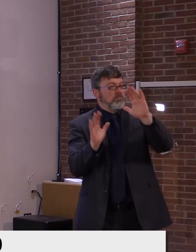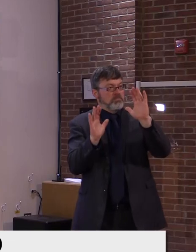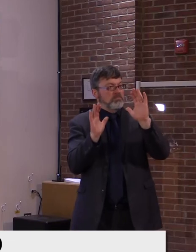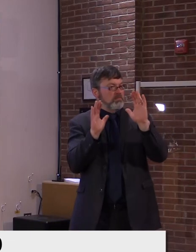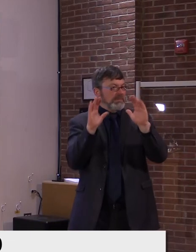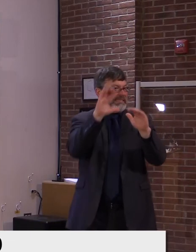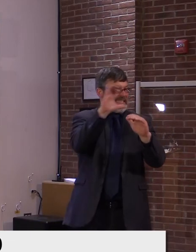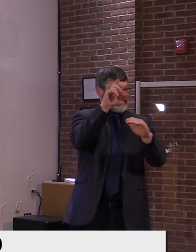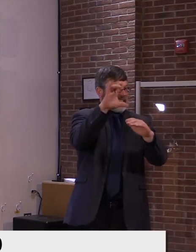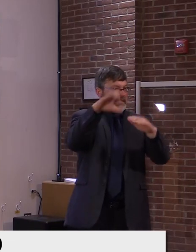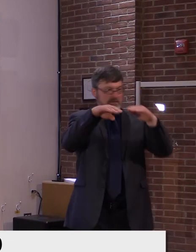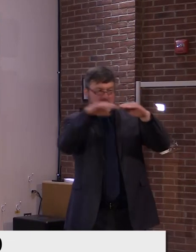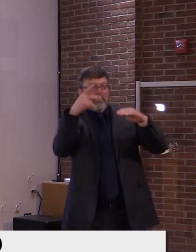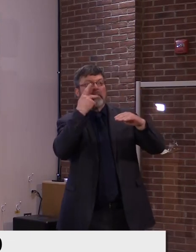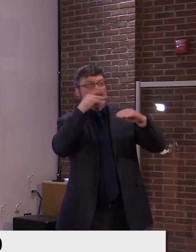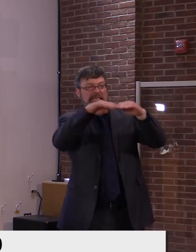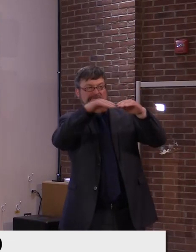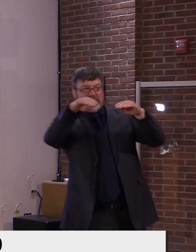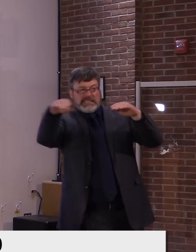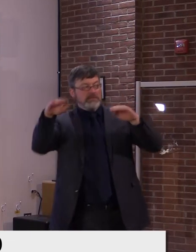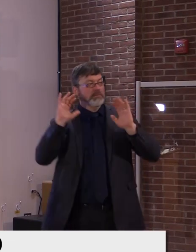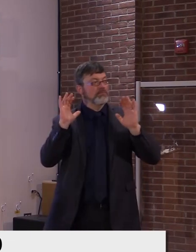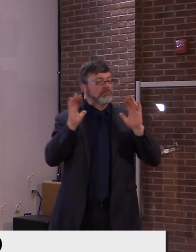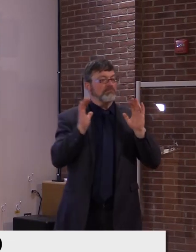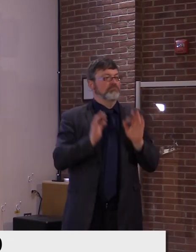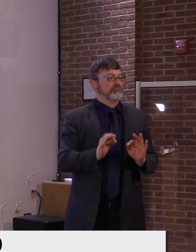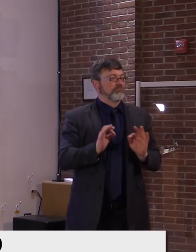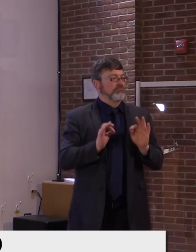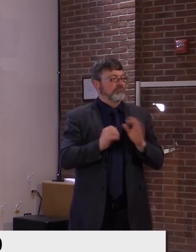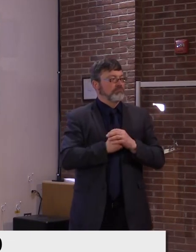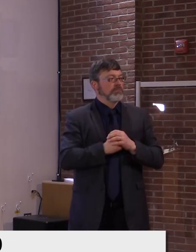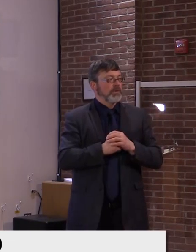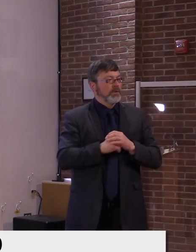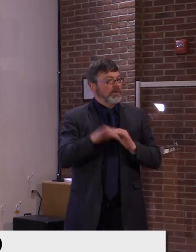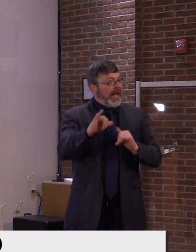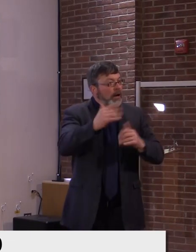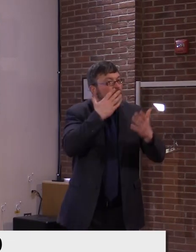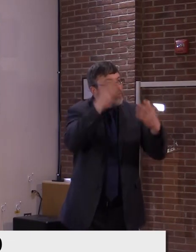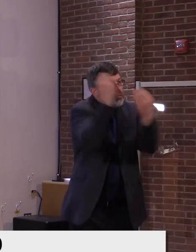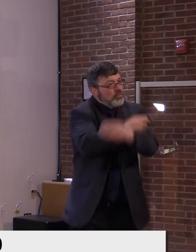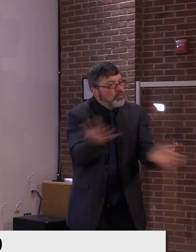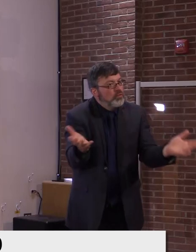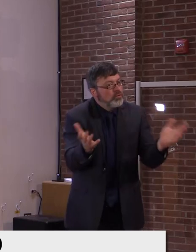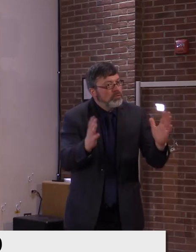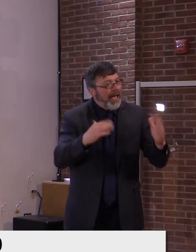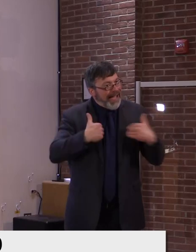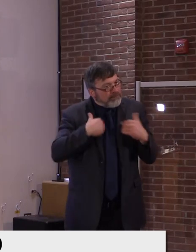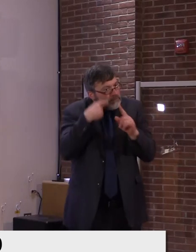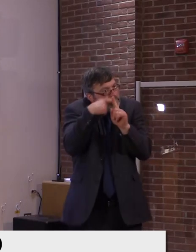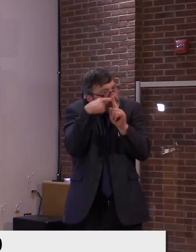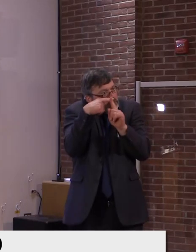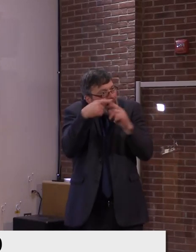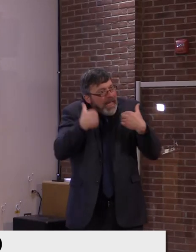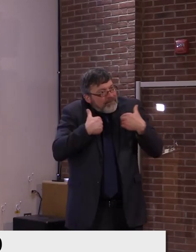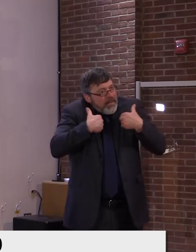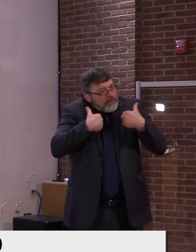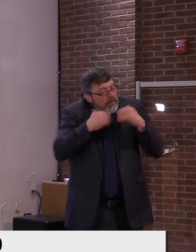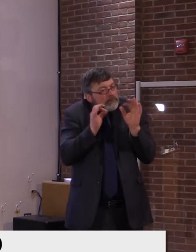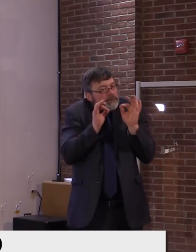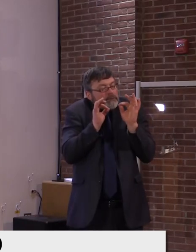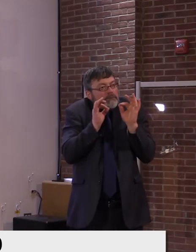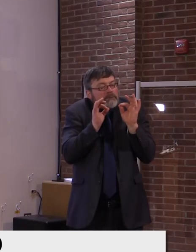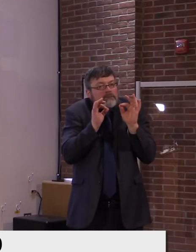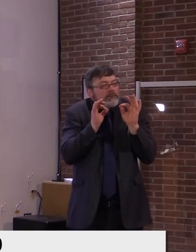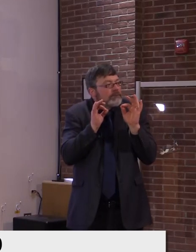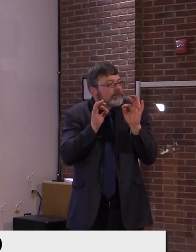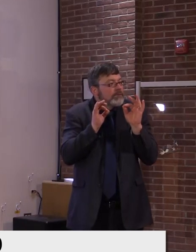either flat or decreasing is certainly welcomed news, as it gives us more time to reach those in Vermont who are not